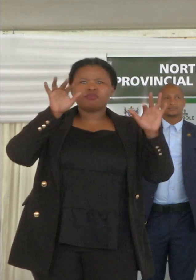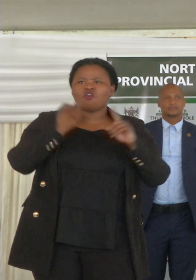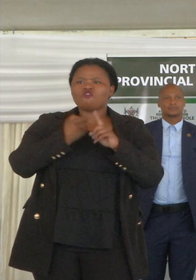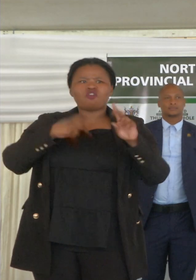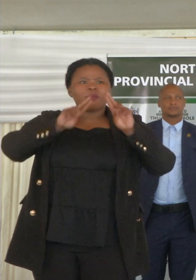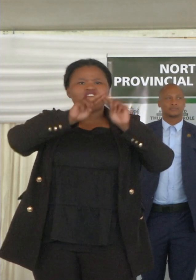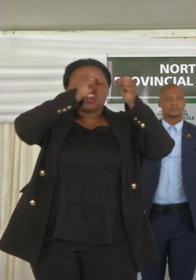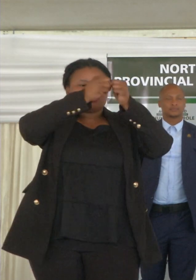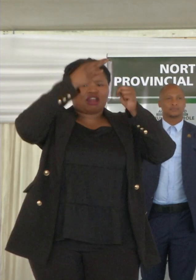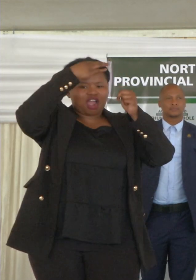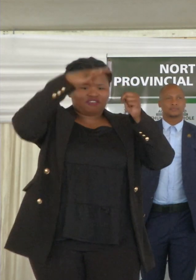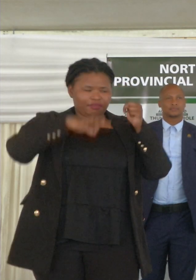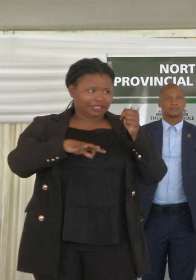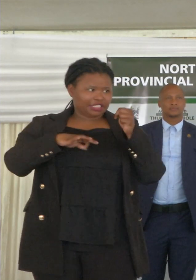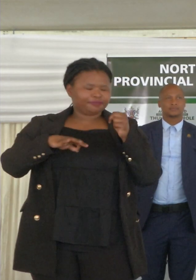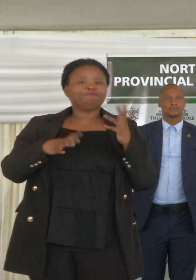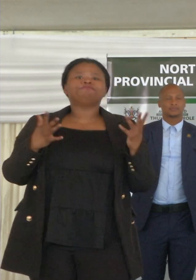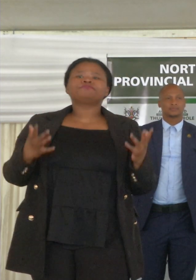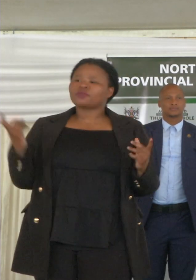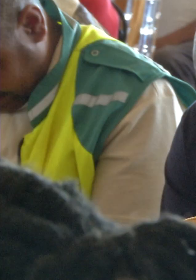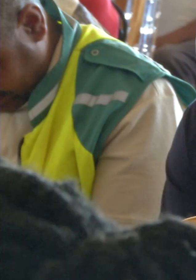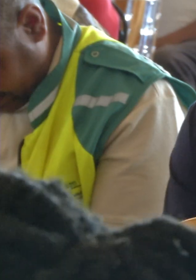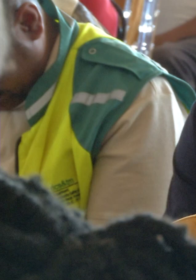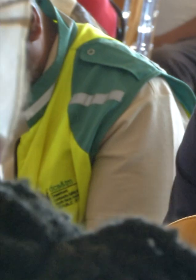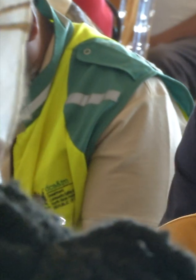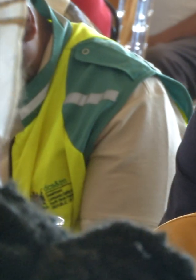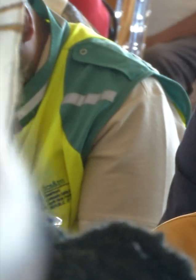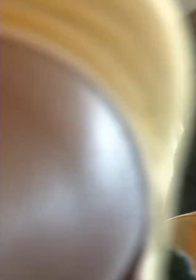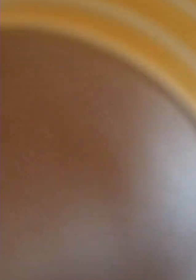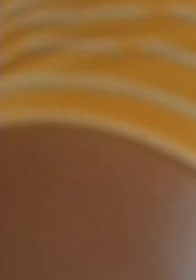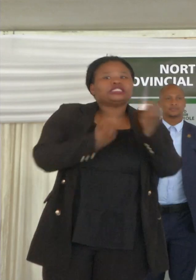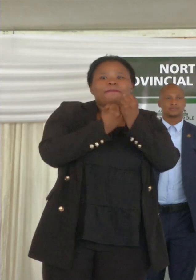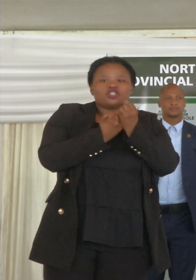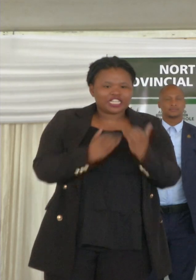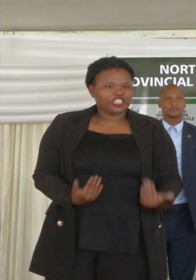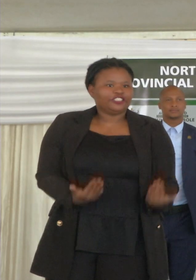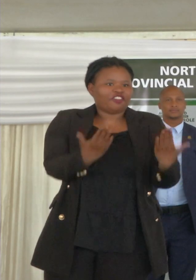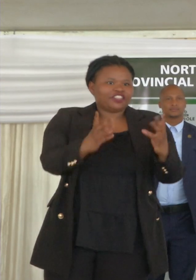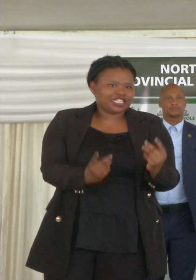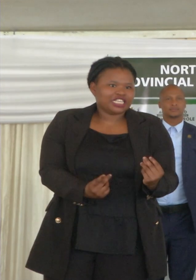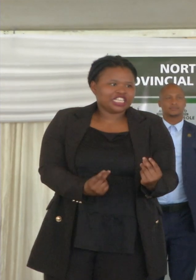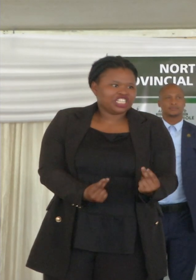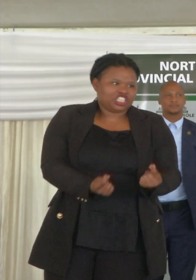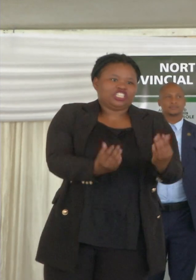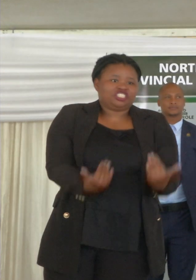government, is to come and support Tunzale Ruhi.